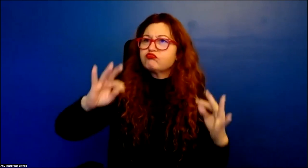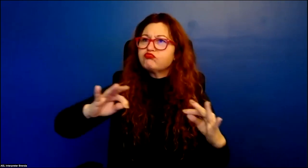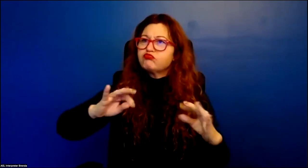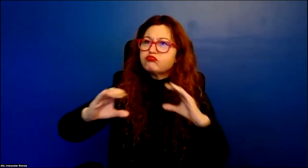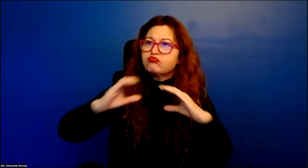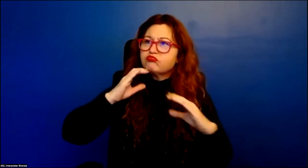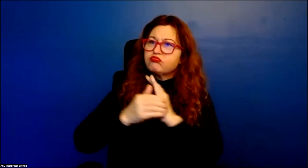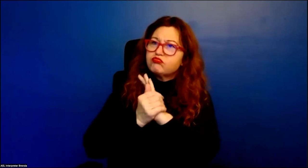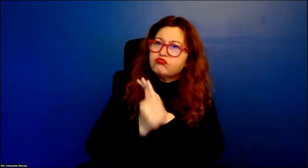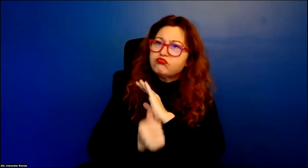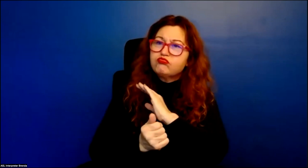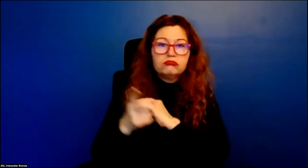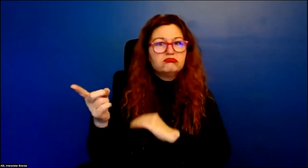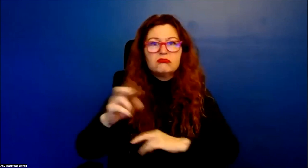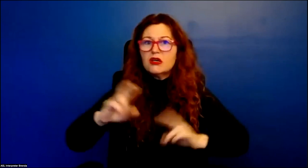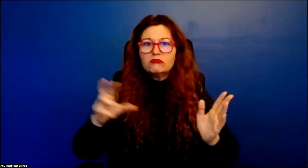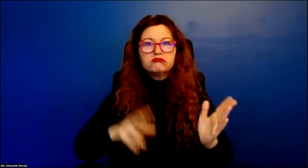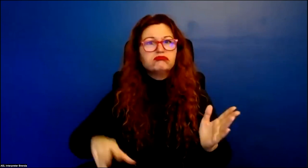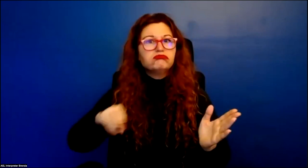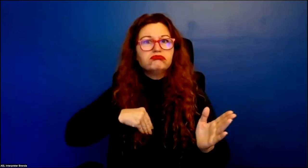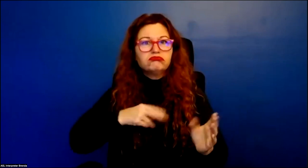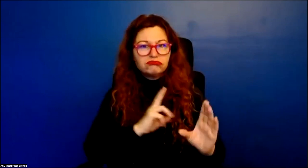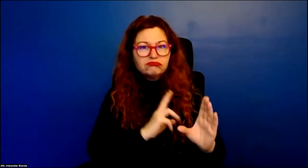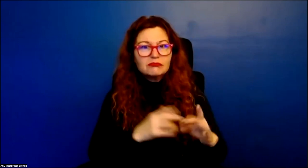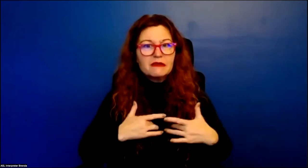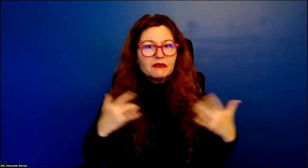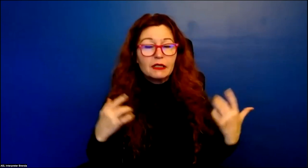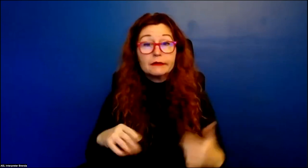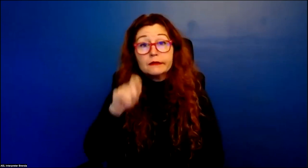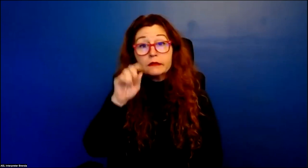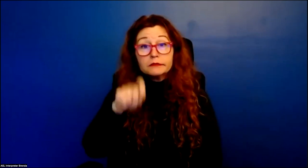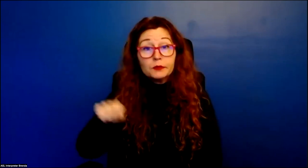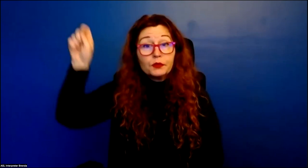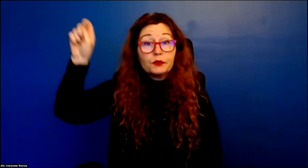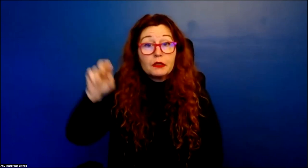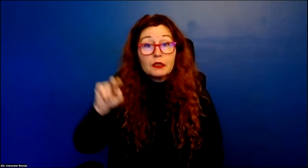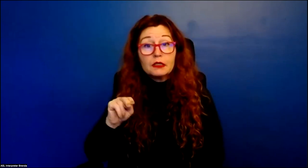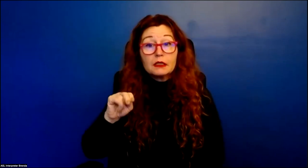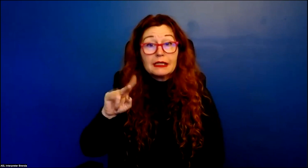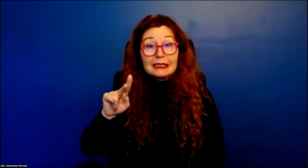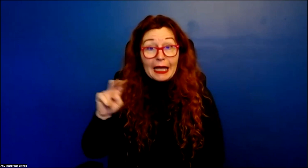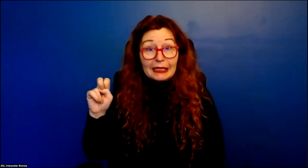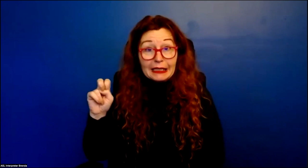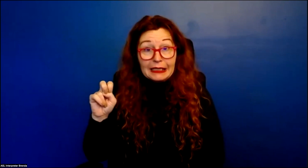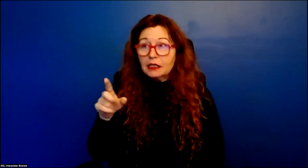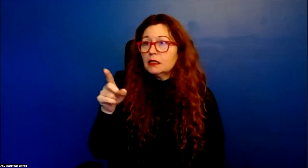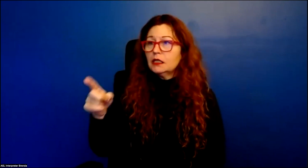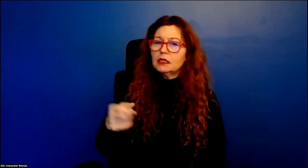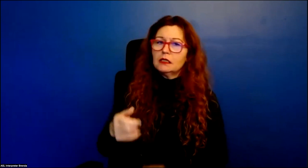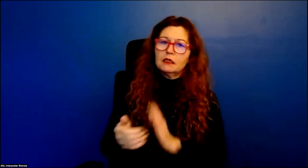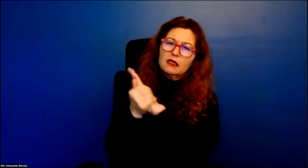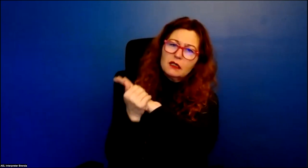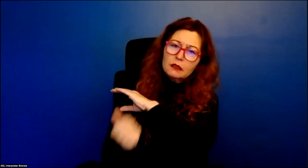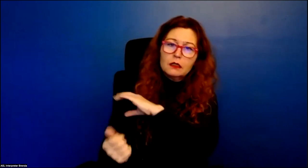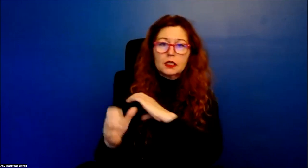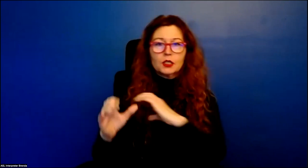event. Nike, according to Steve Jobs, is one of the best communicators when it comes to brand. They made a commercial